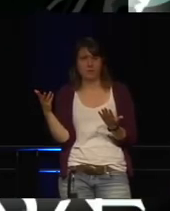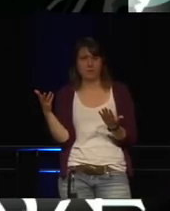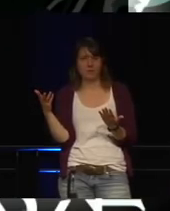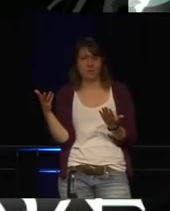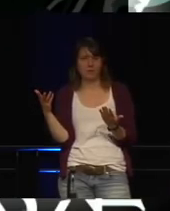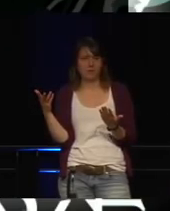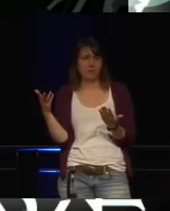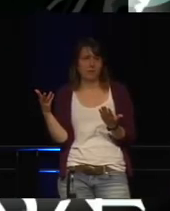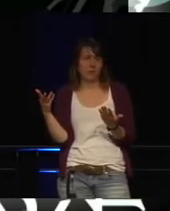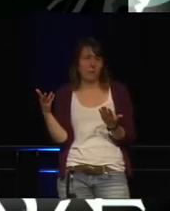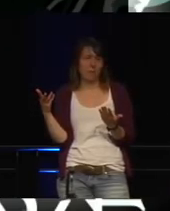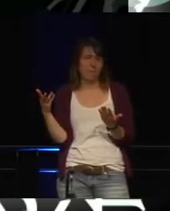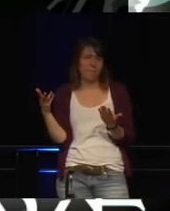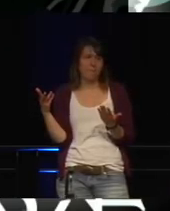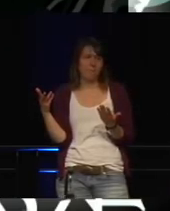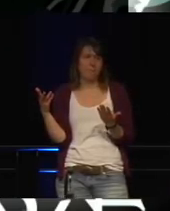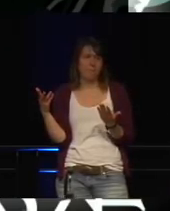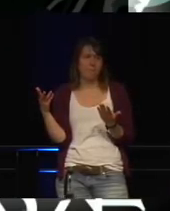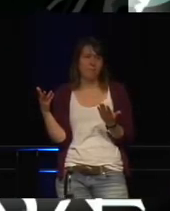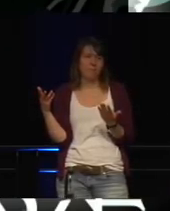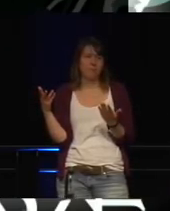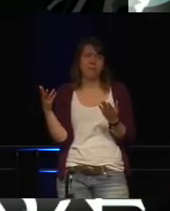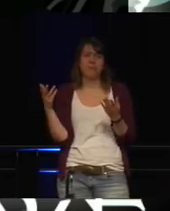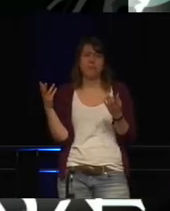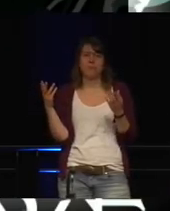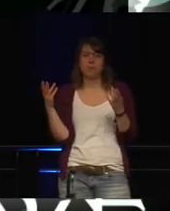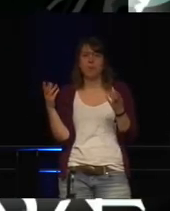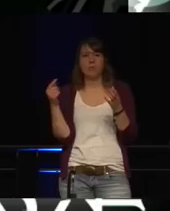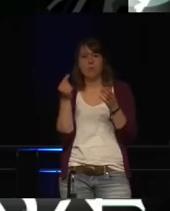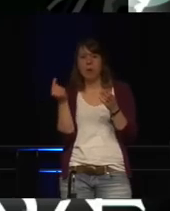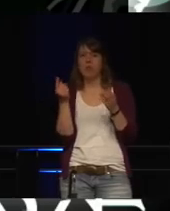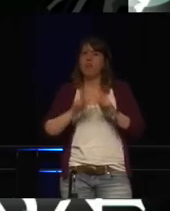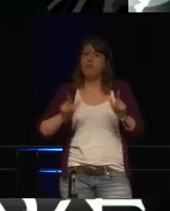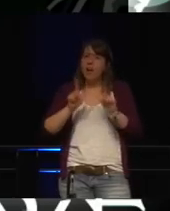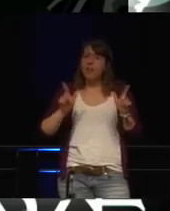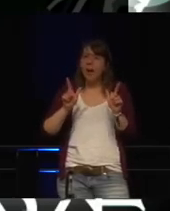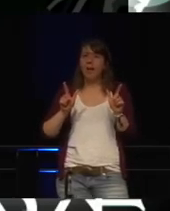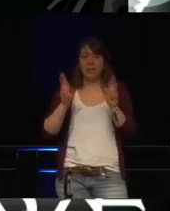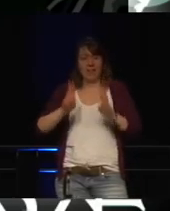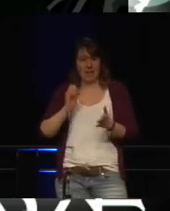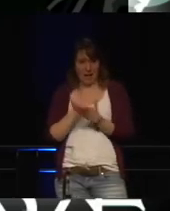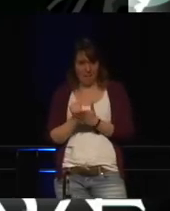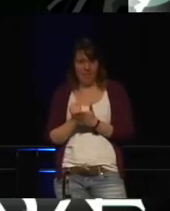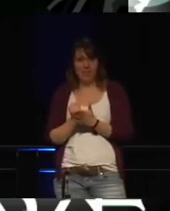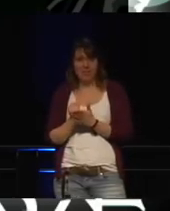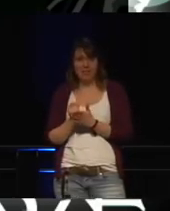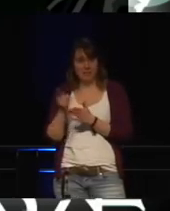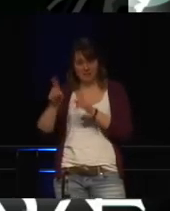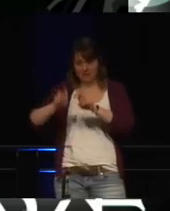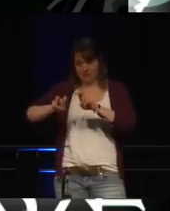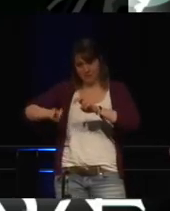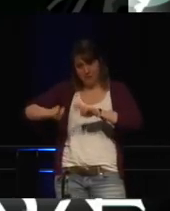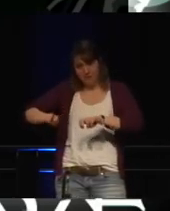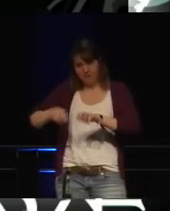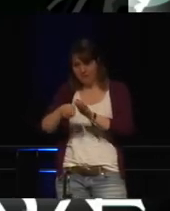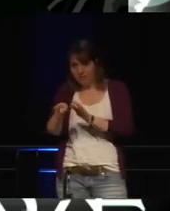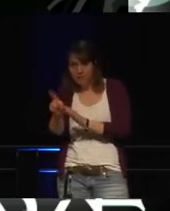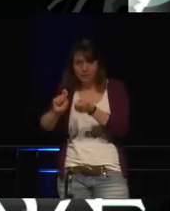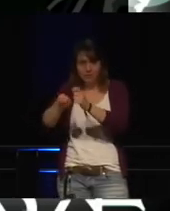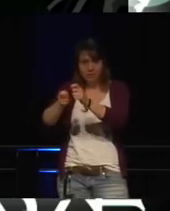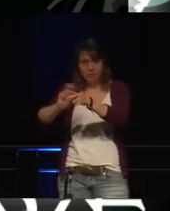So, he told me that there are currently a team of about 15 to 20 people out